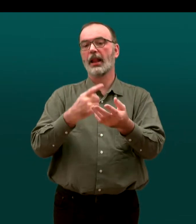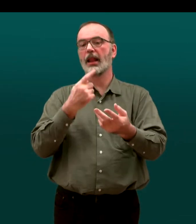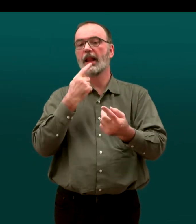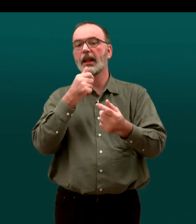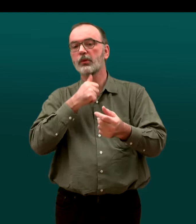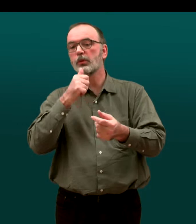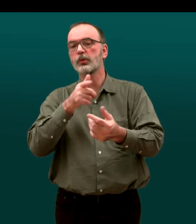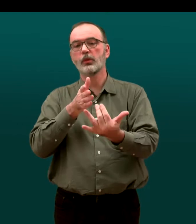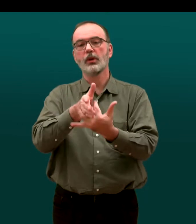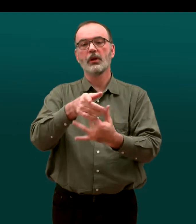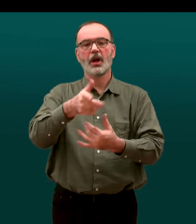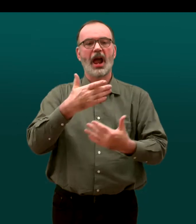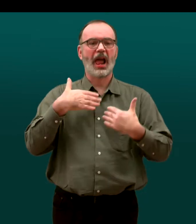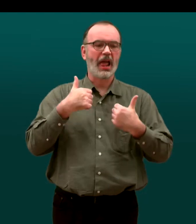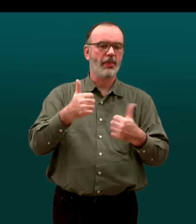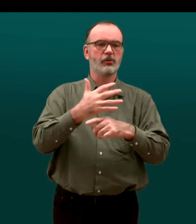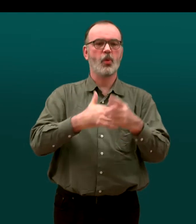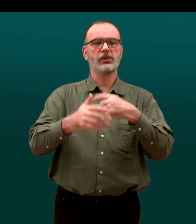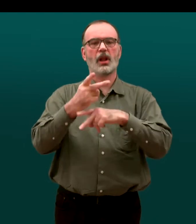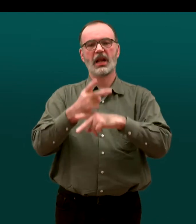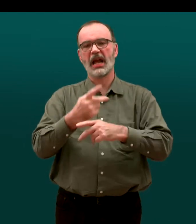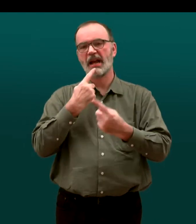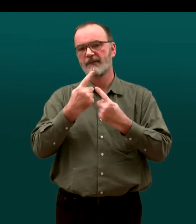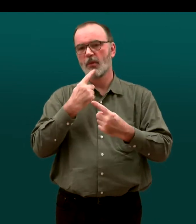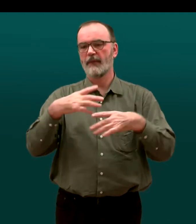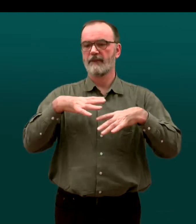health and social care information available in BSL.